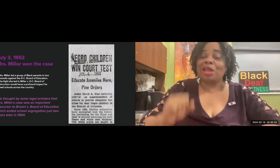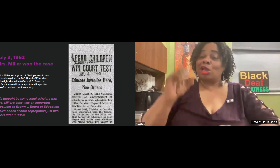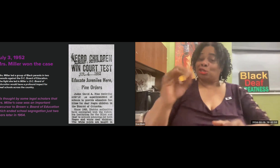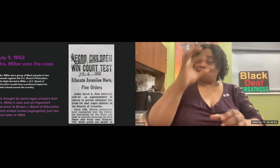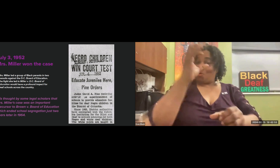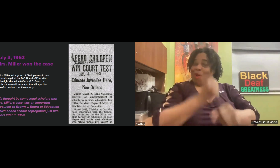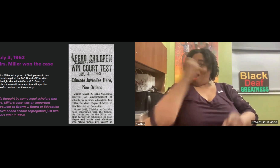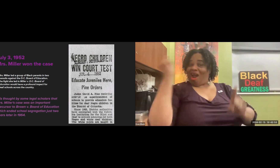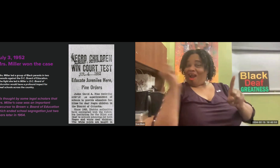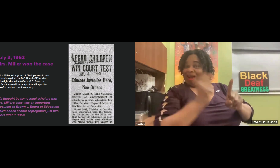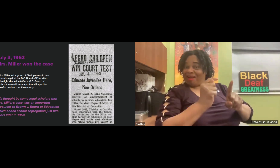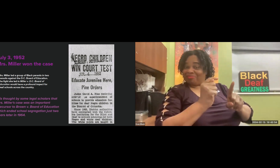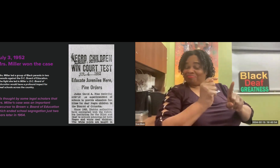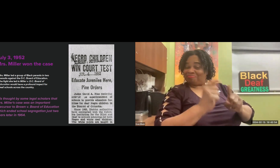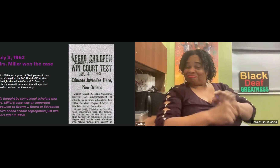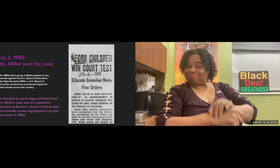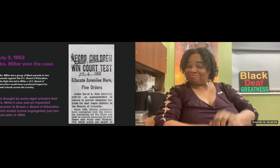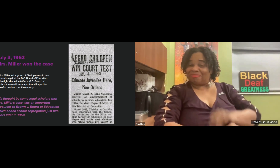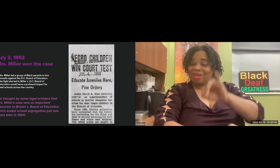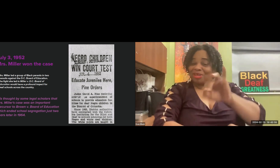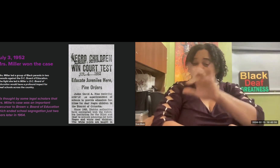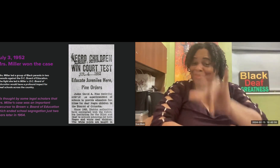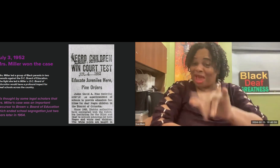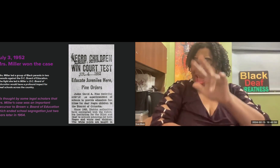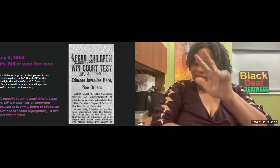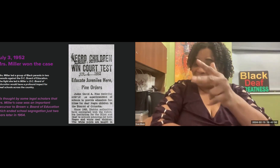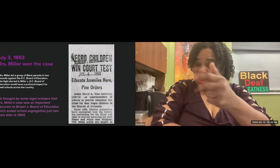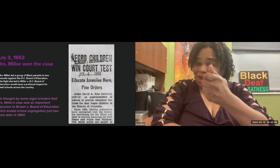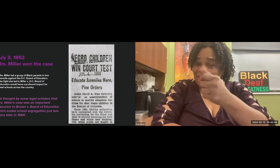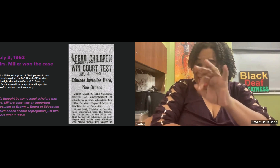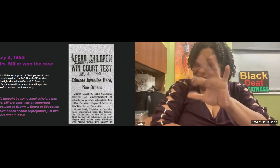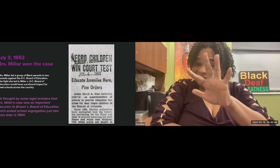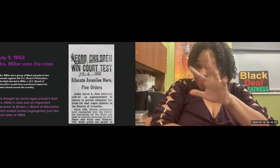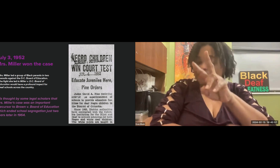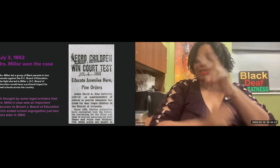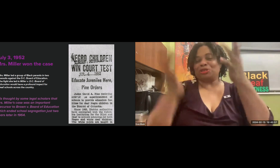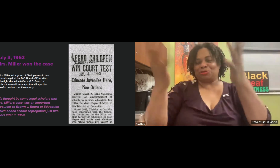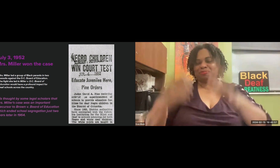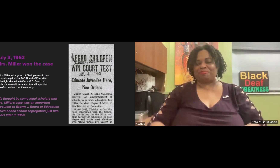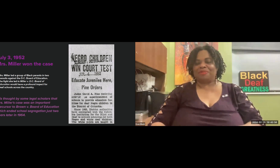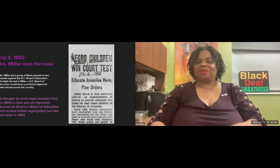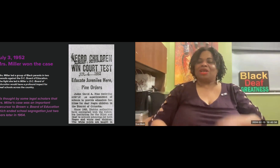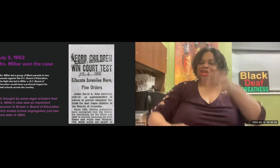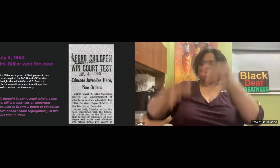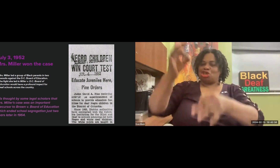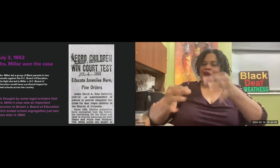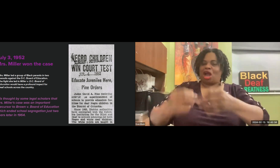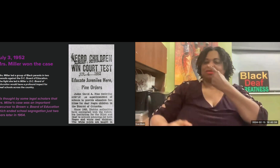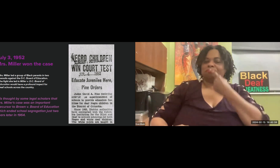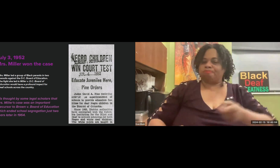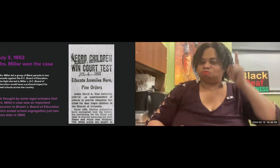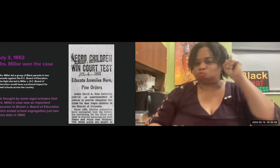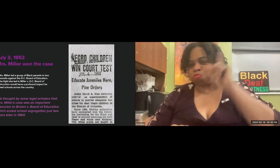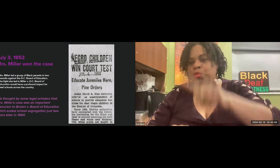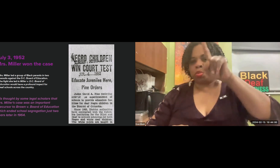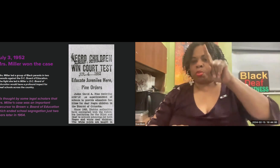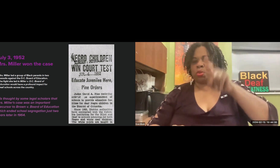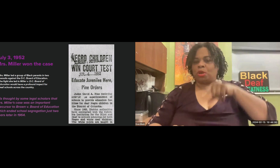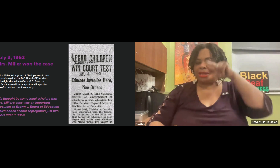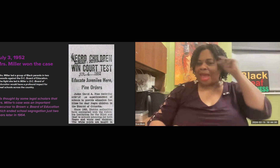crooked road in order to get justice, but she was able to win that case. And that happened July 3rd